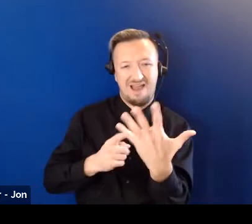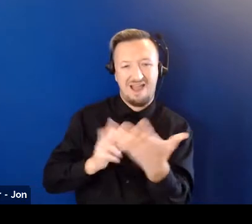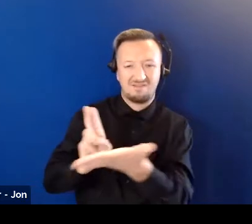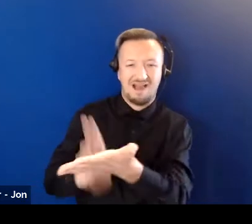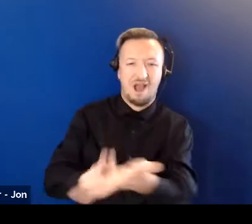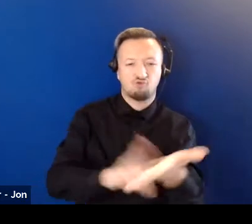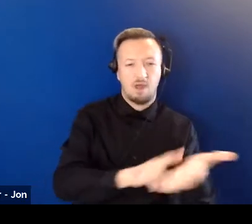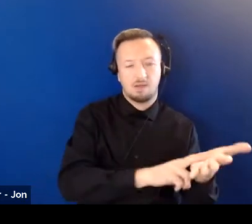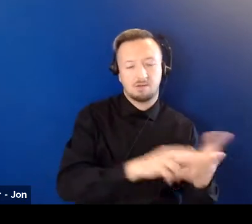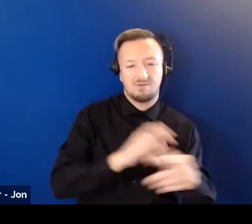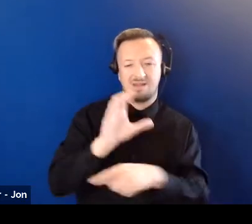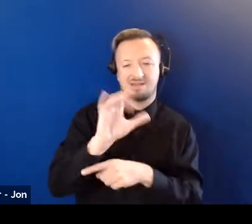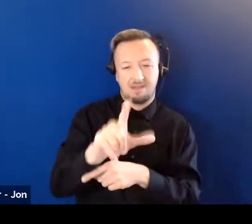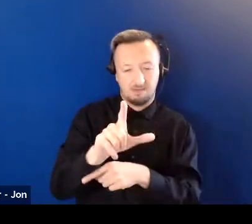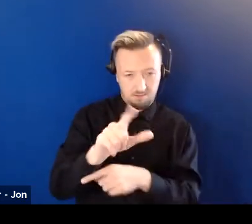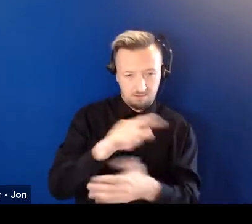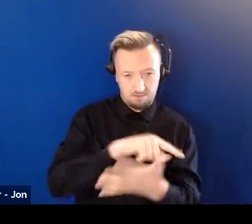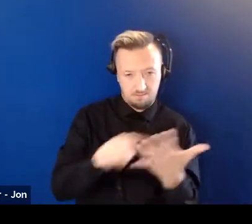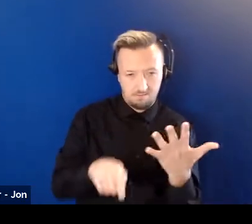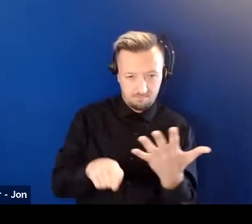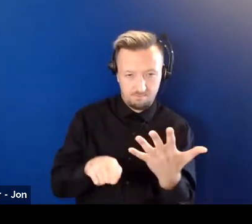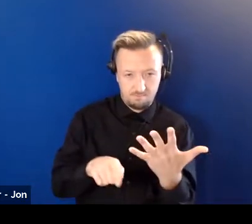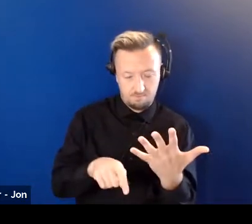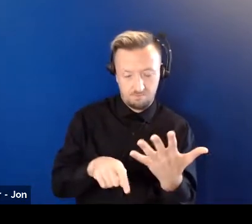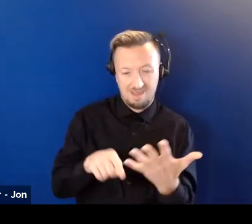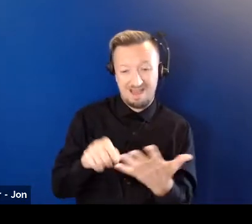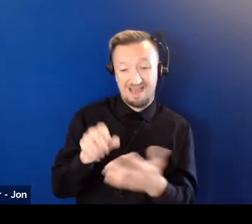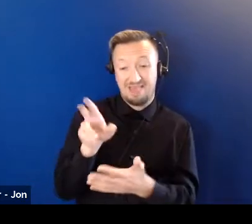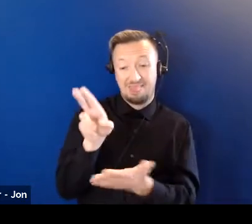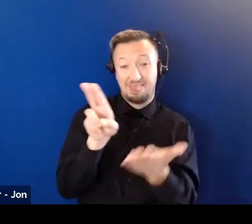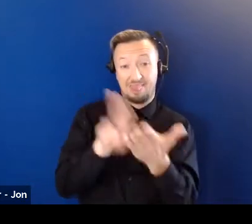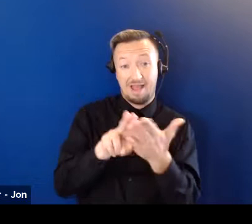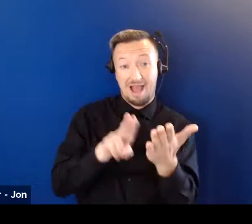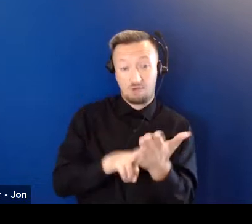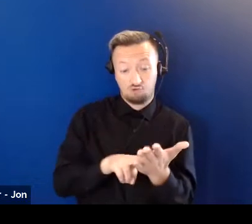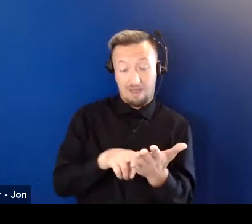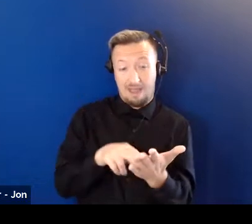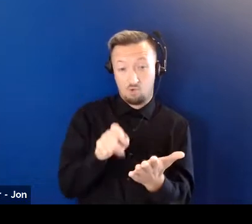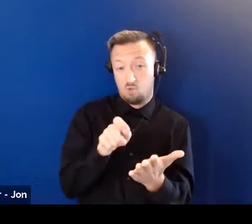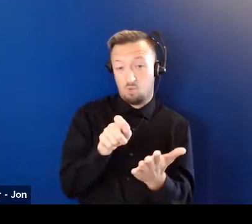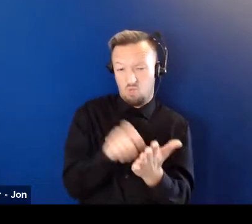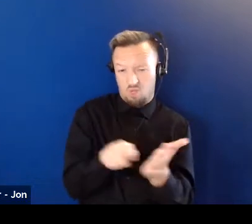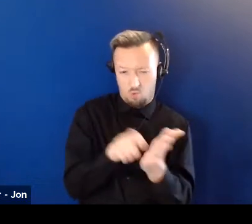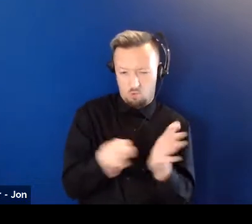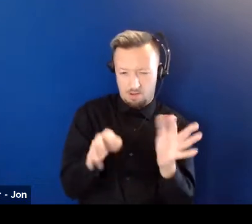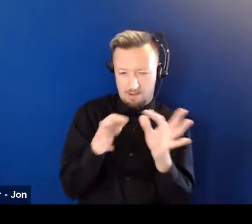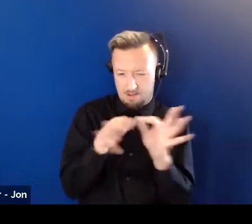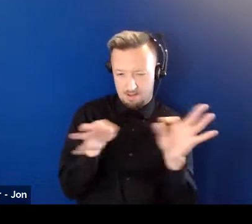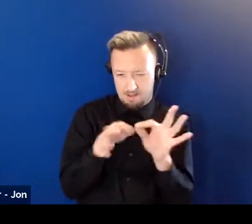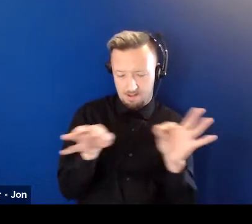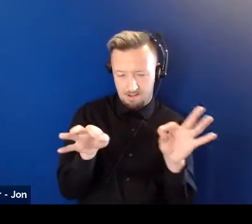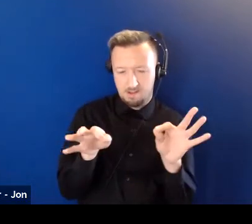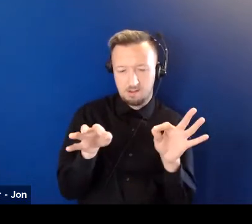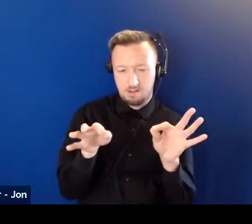Living. And the contracts are written in a way so that the Centers